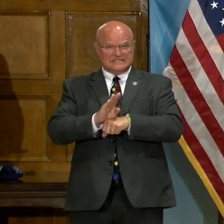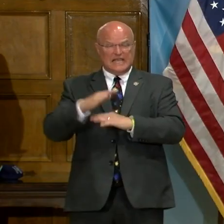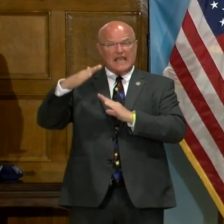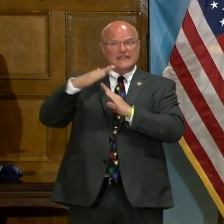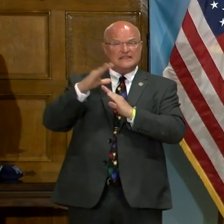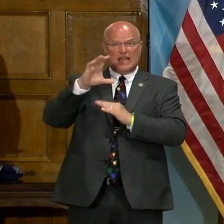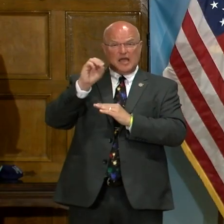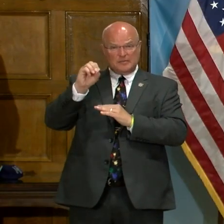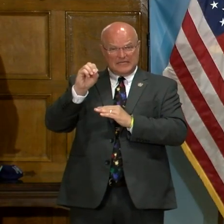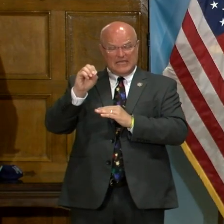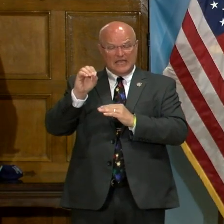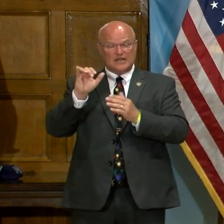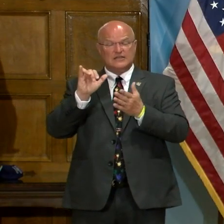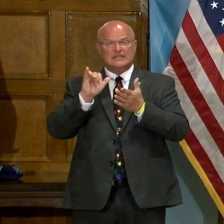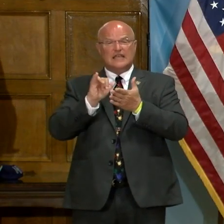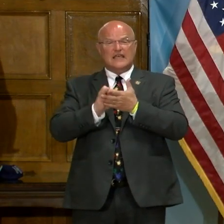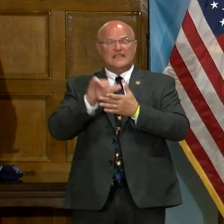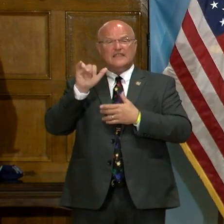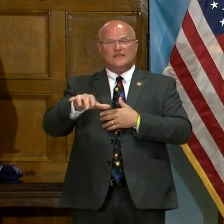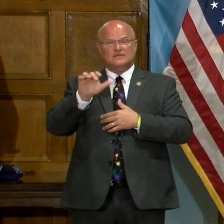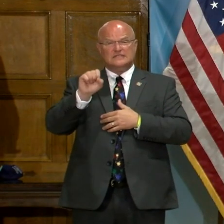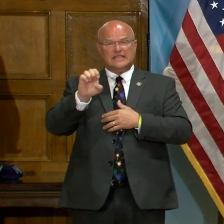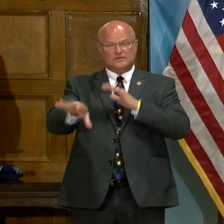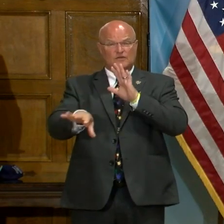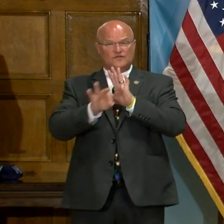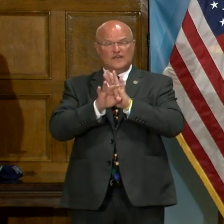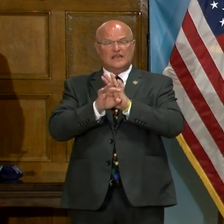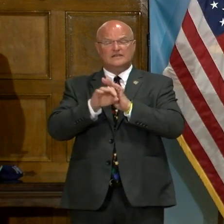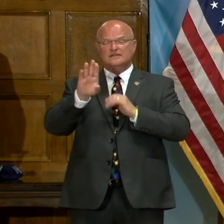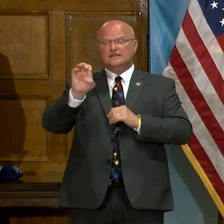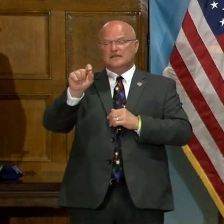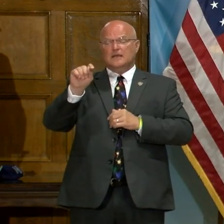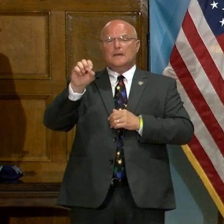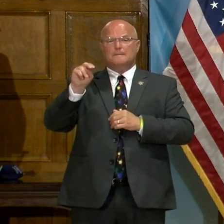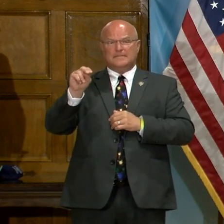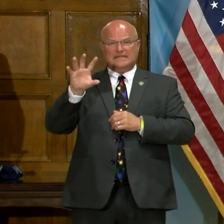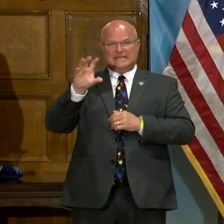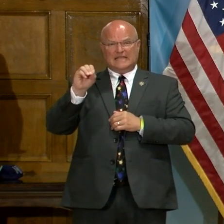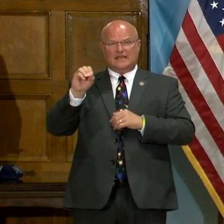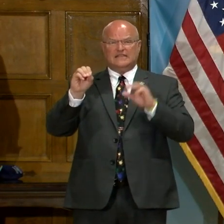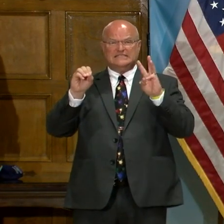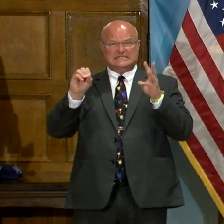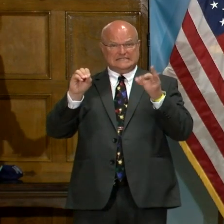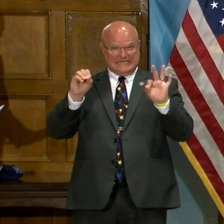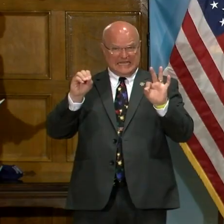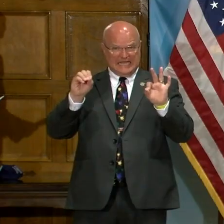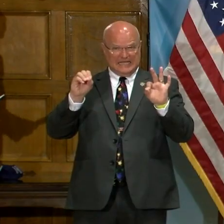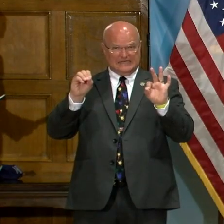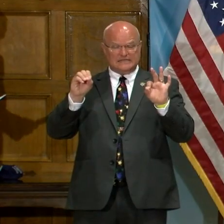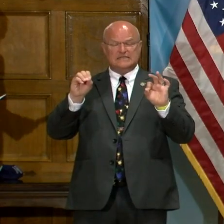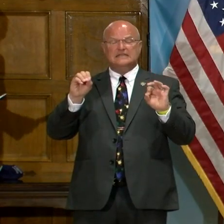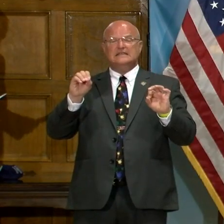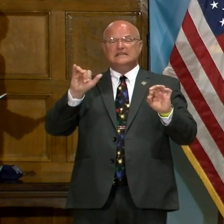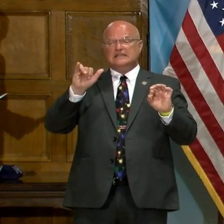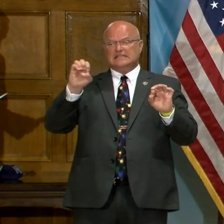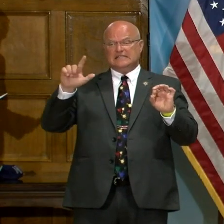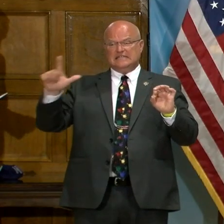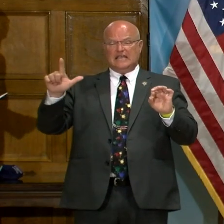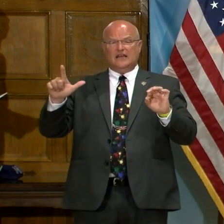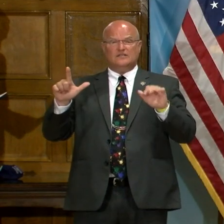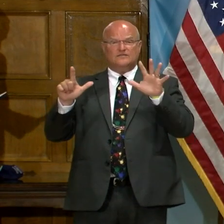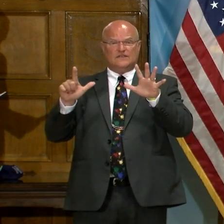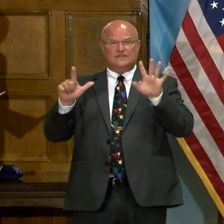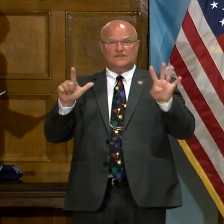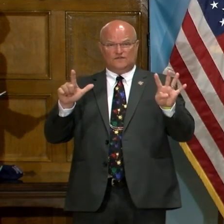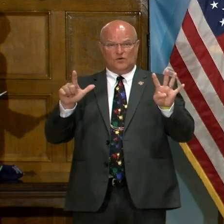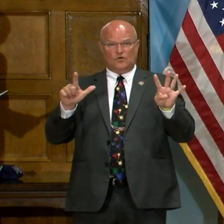top counties in which those cases were found was Benton County with a total of 69, Yell County with